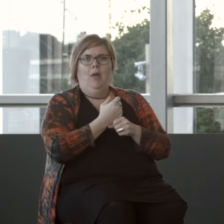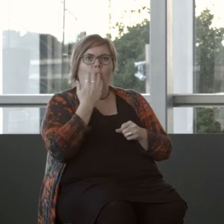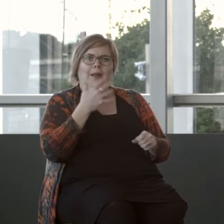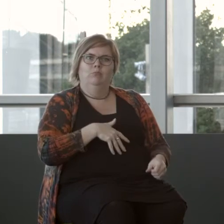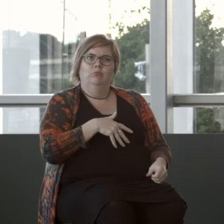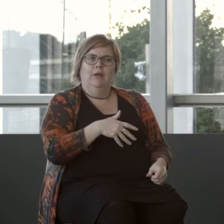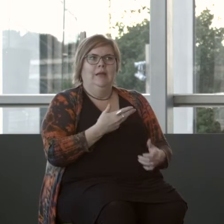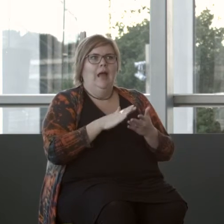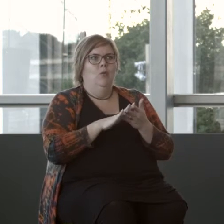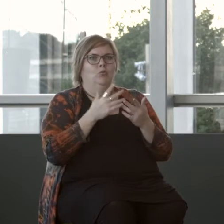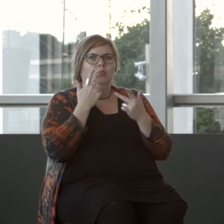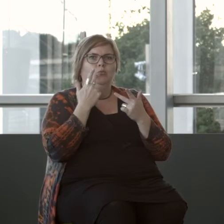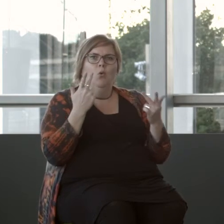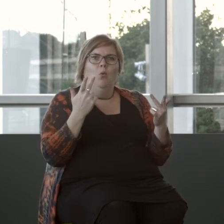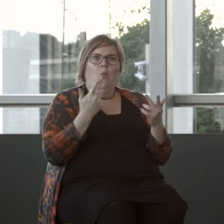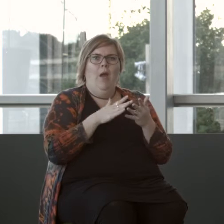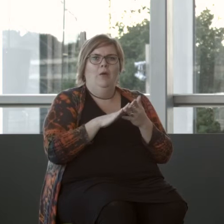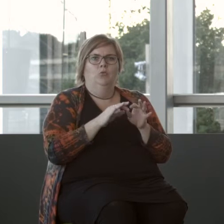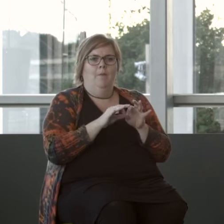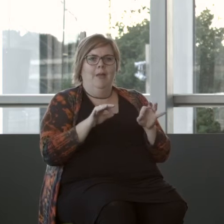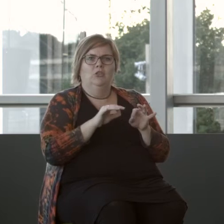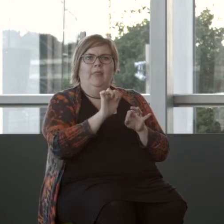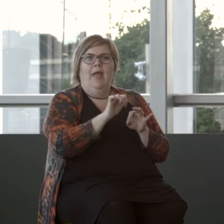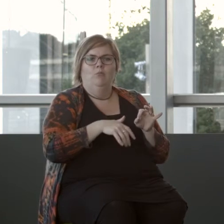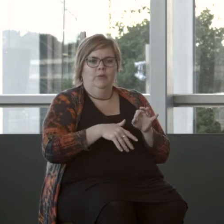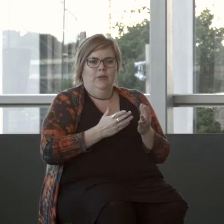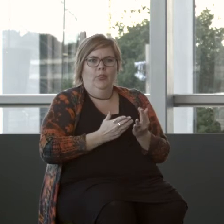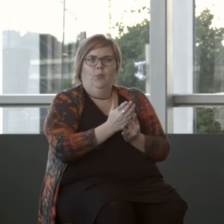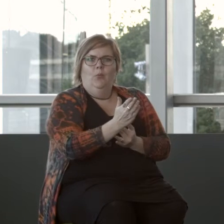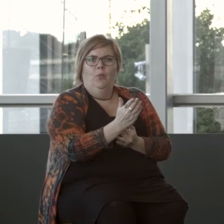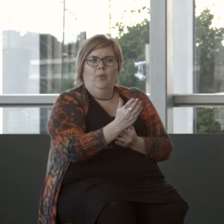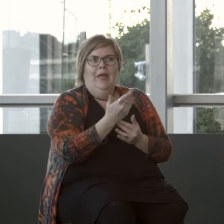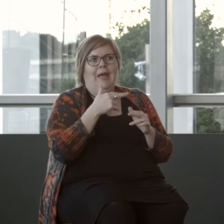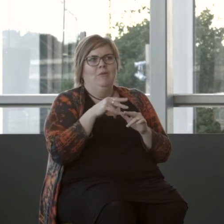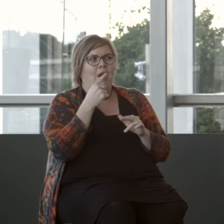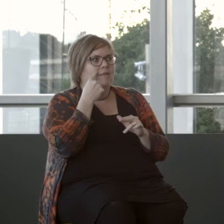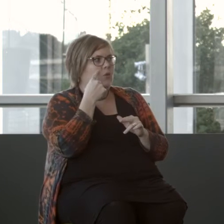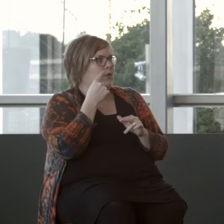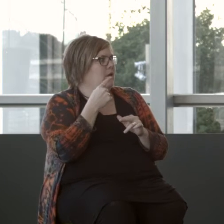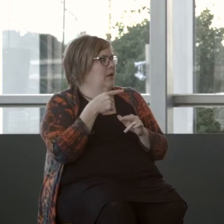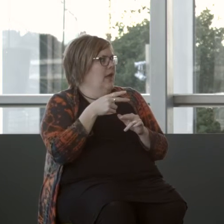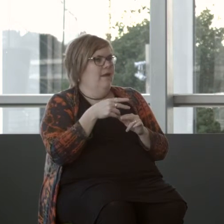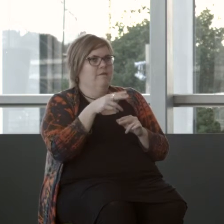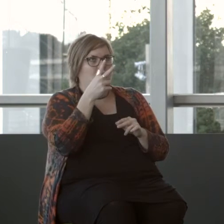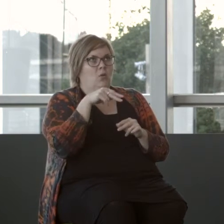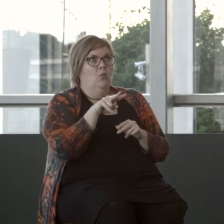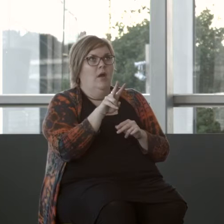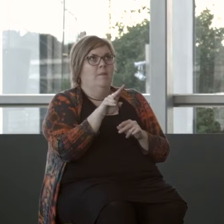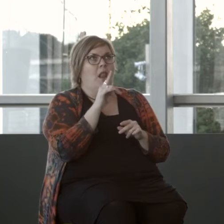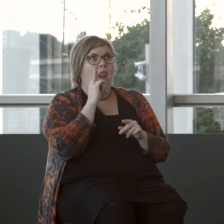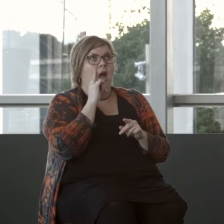pregnant as a way of measuring their pregnancy as it went on. Because if you look at them from down, it looks a bit like looking at your own